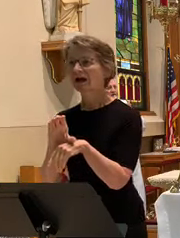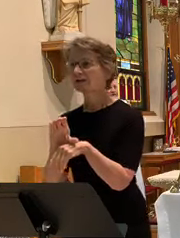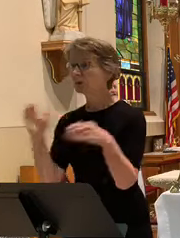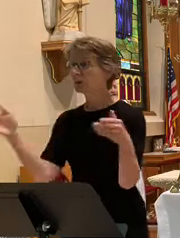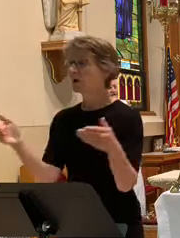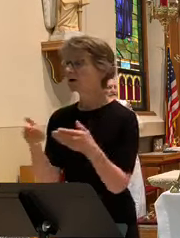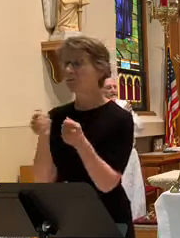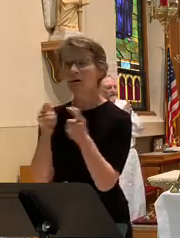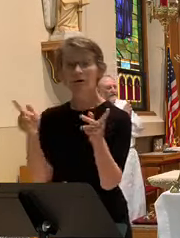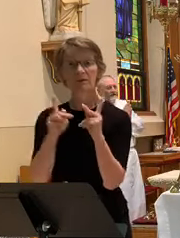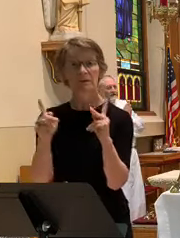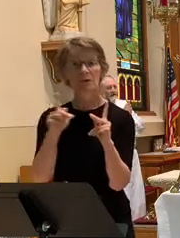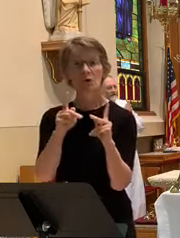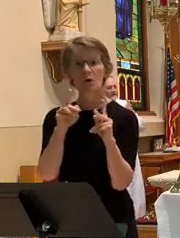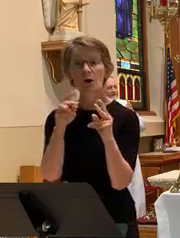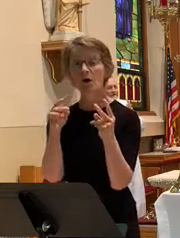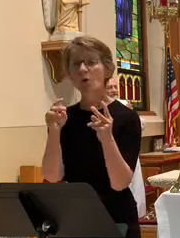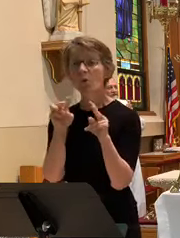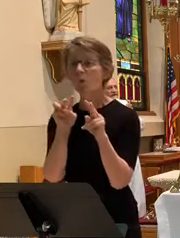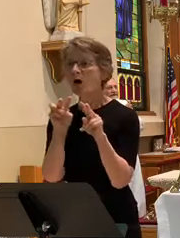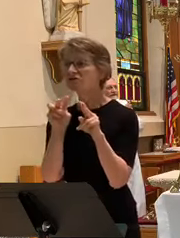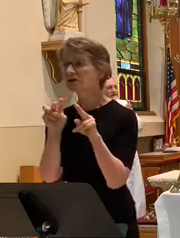are watching on